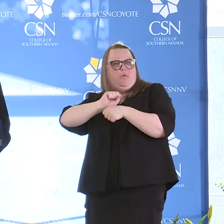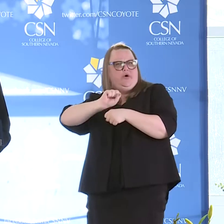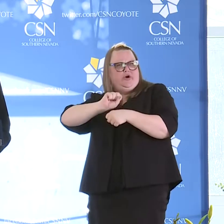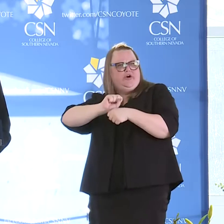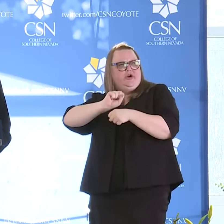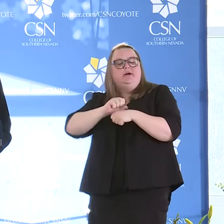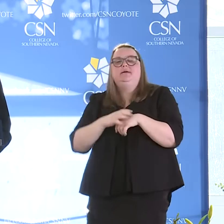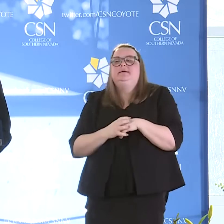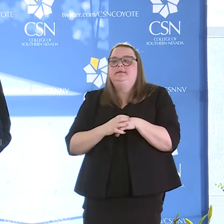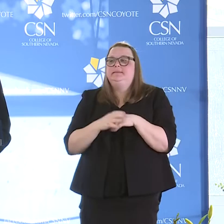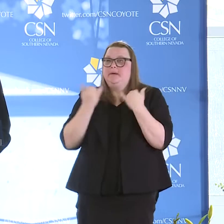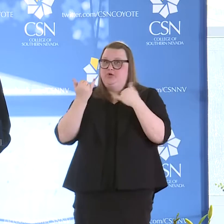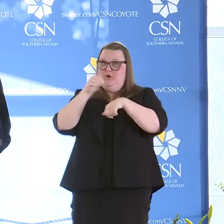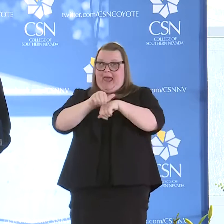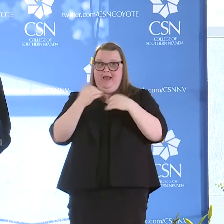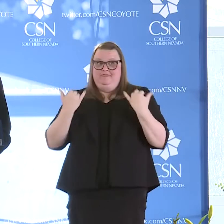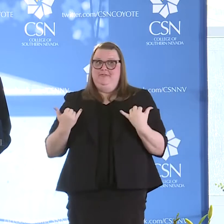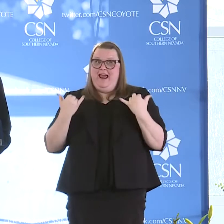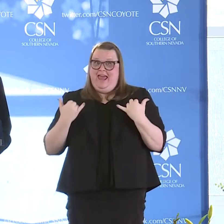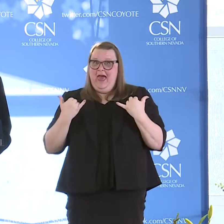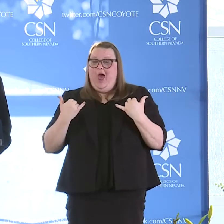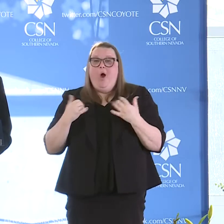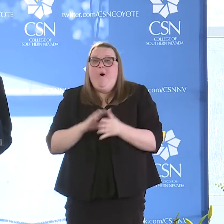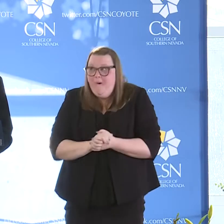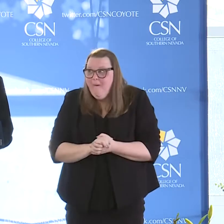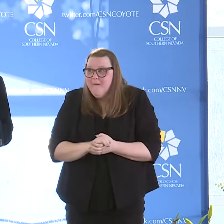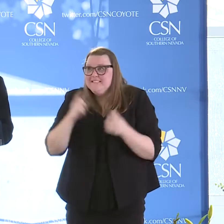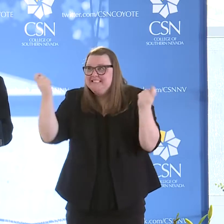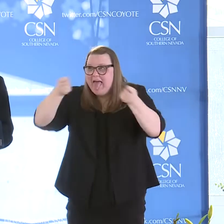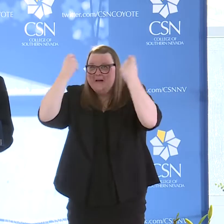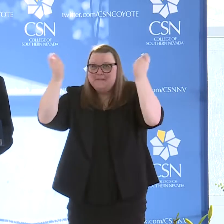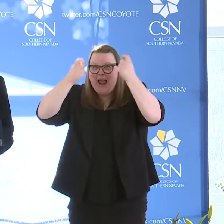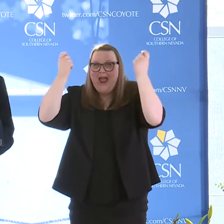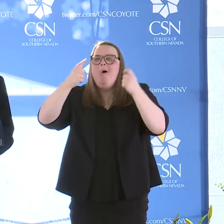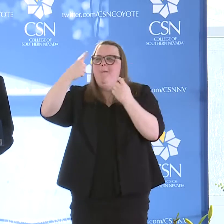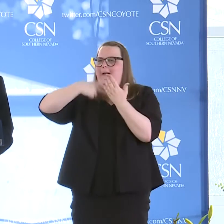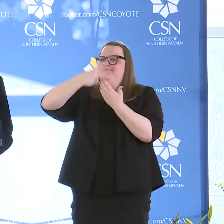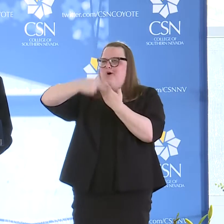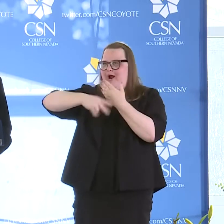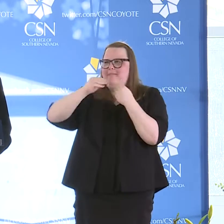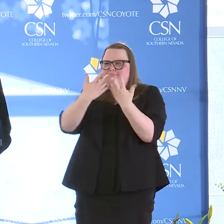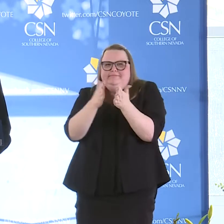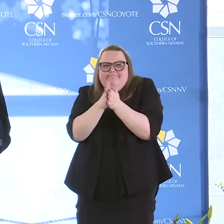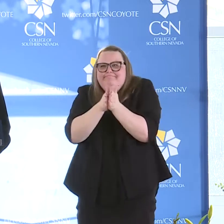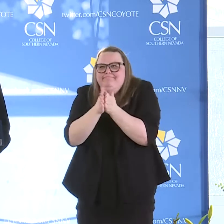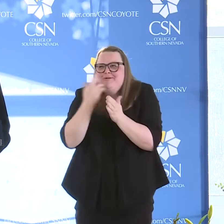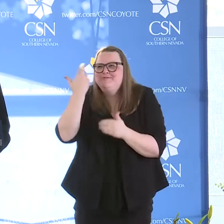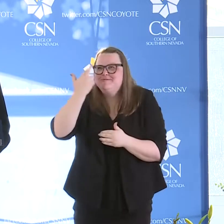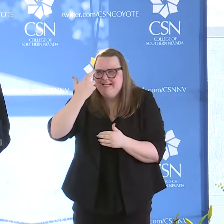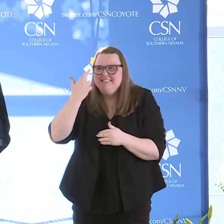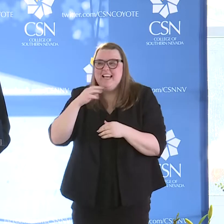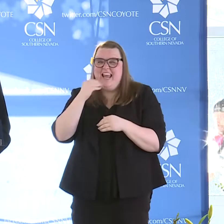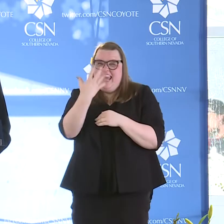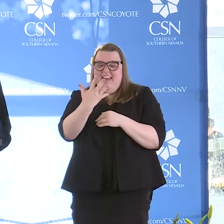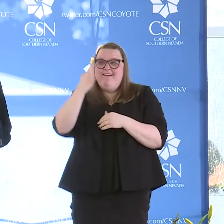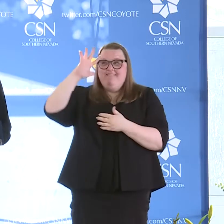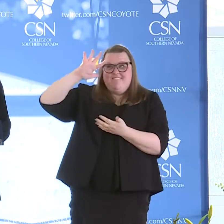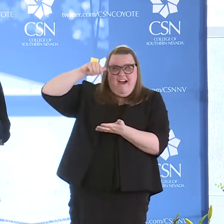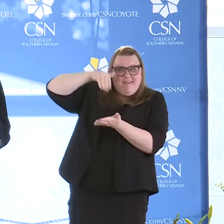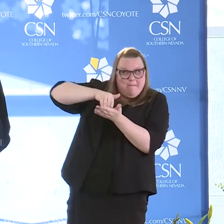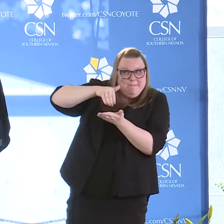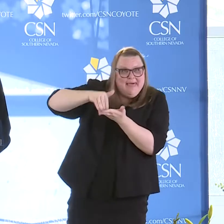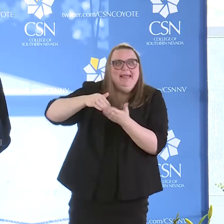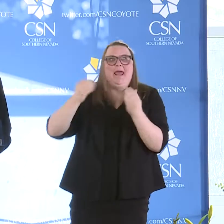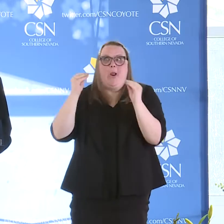But tonight, right now, we got to celebrate one incentive program that gives Nevadans 5 million